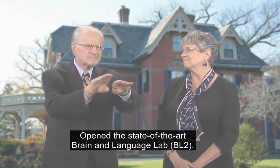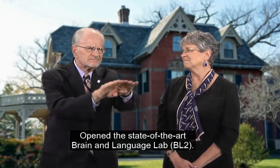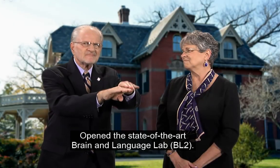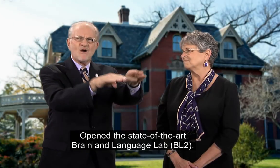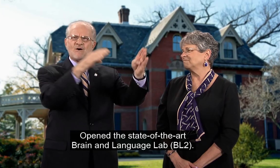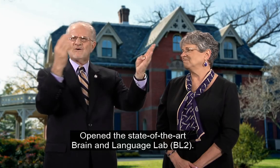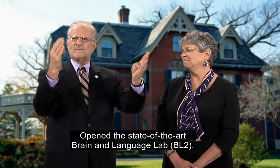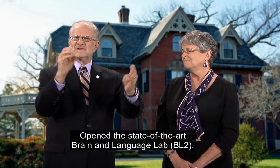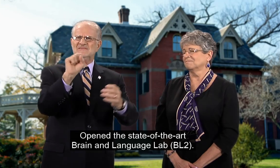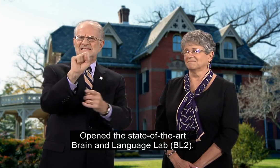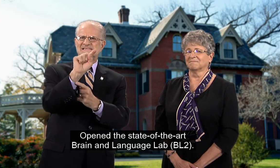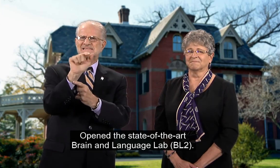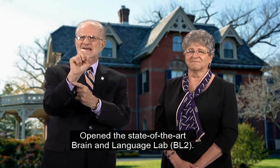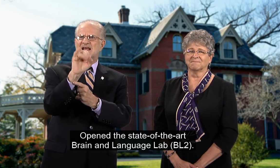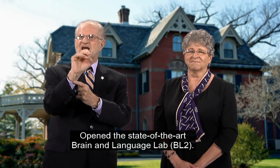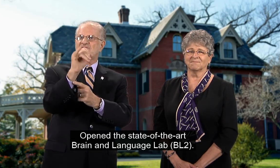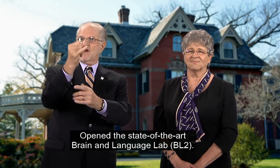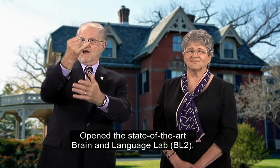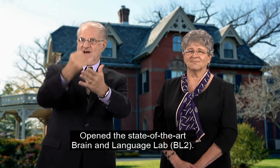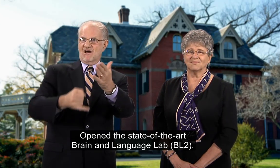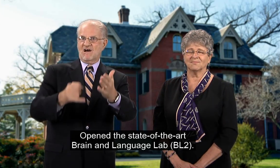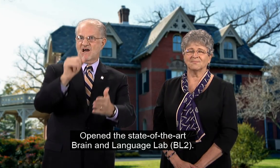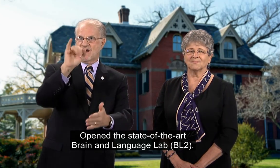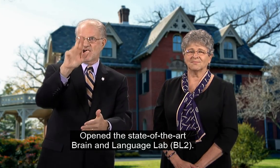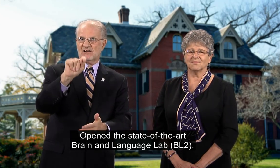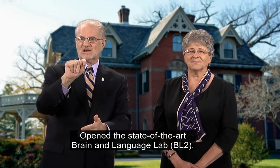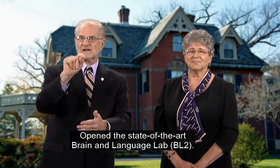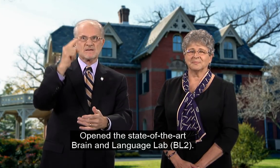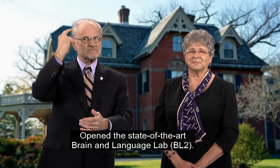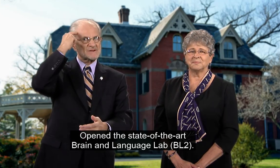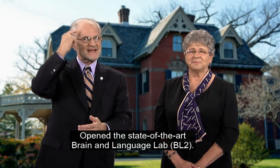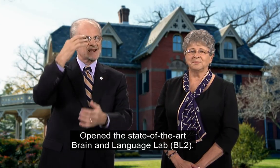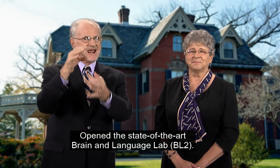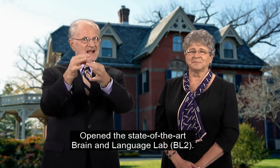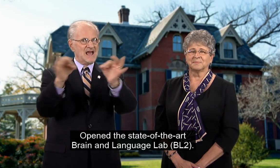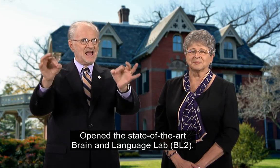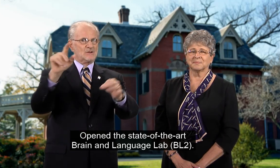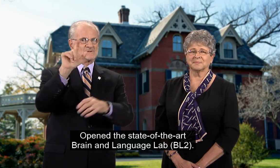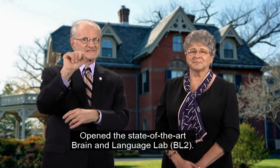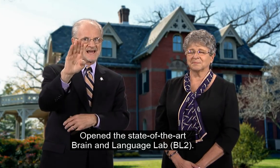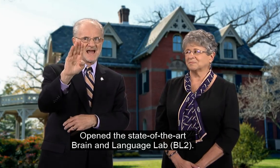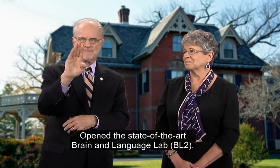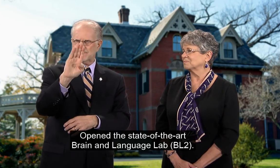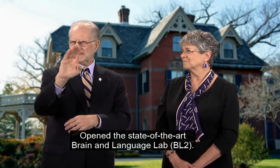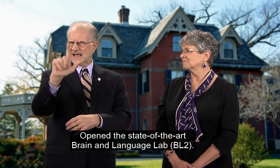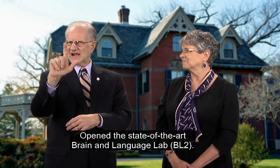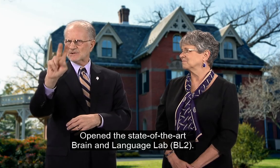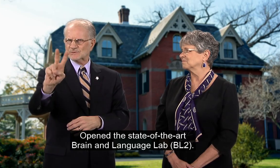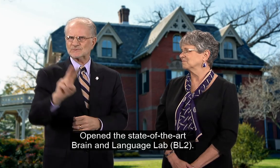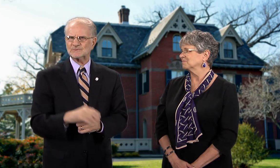Opened the state-of-the-art Brain and Language Lab, BL2.